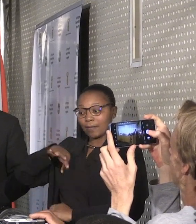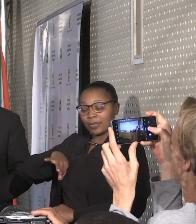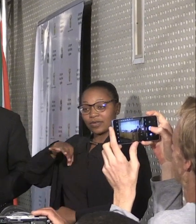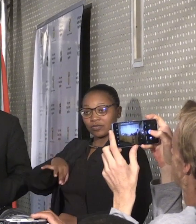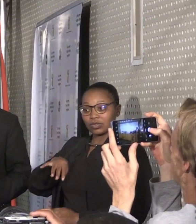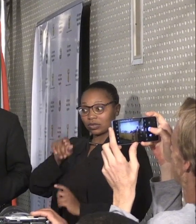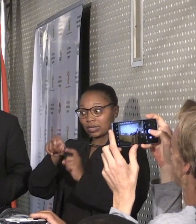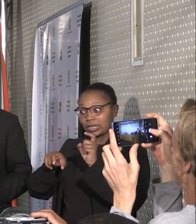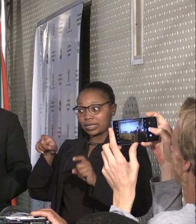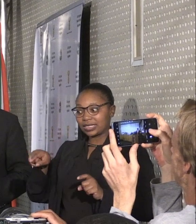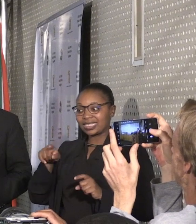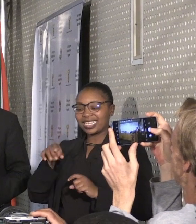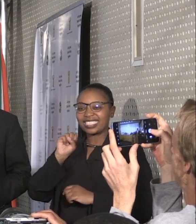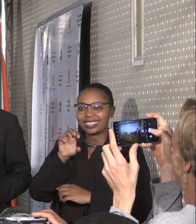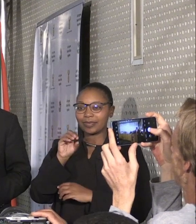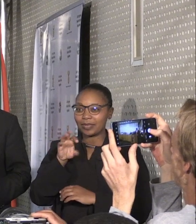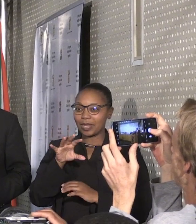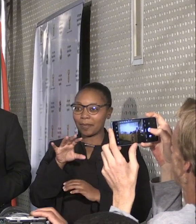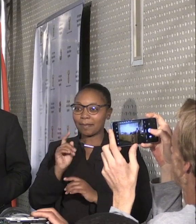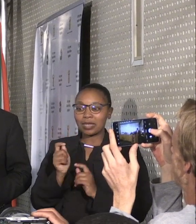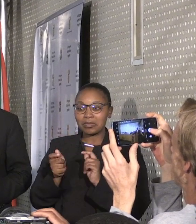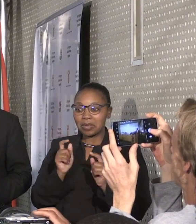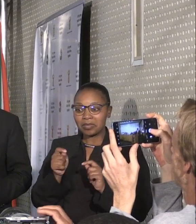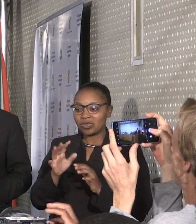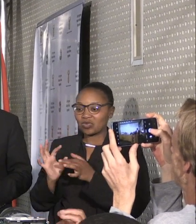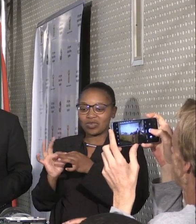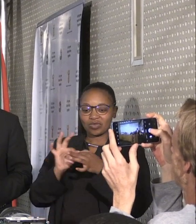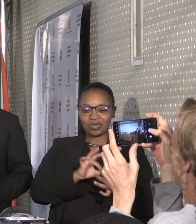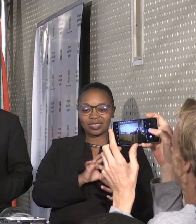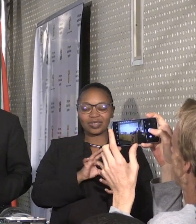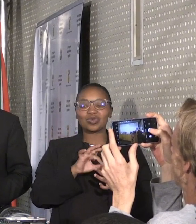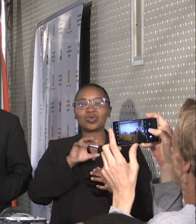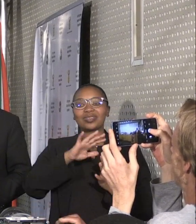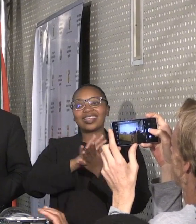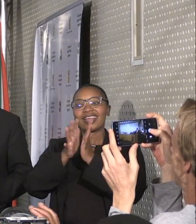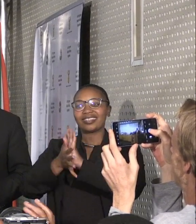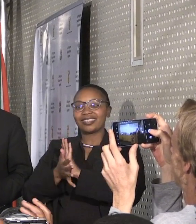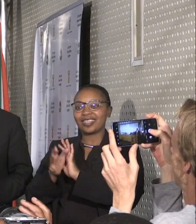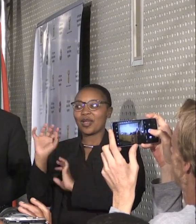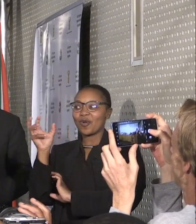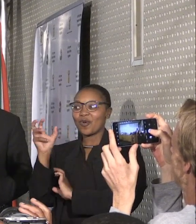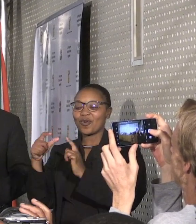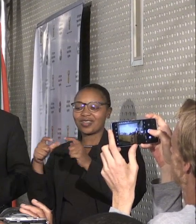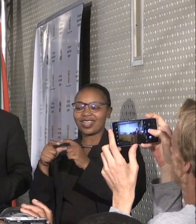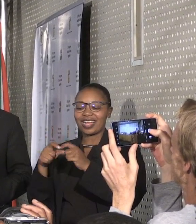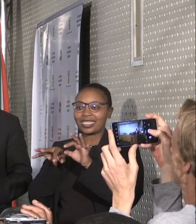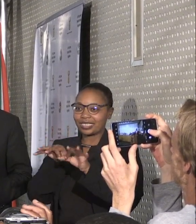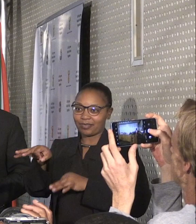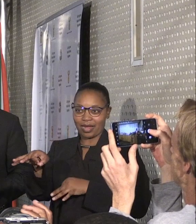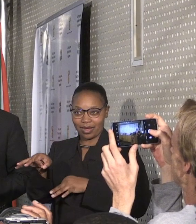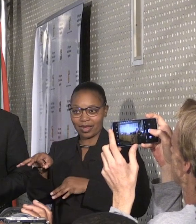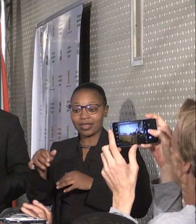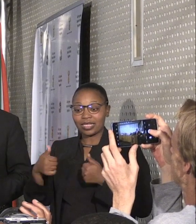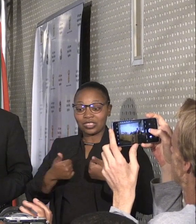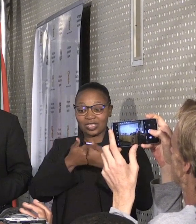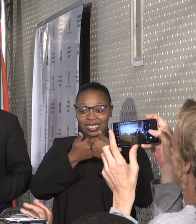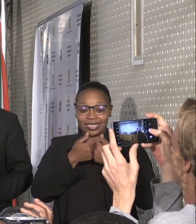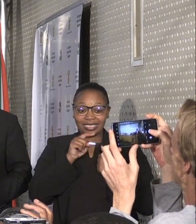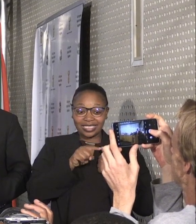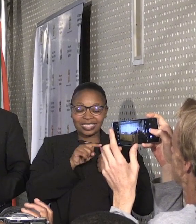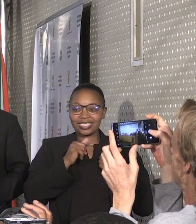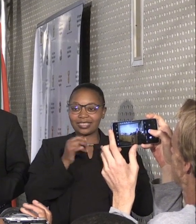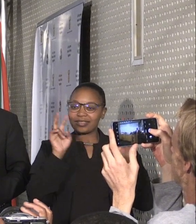at all related to SASSA Gold Cards expiry. The challenges were as a result of payment IT system